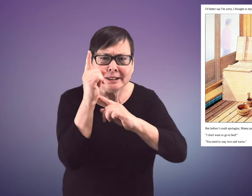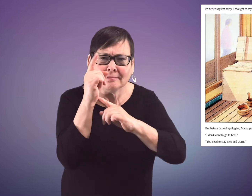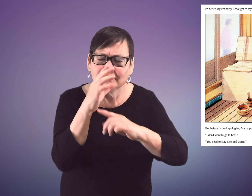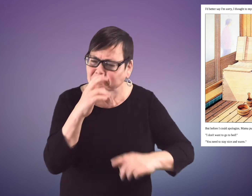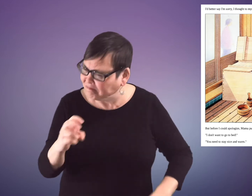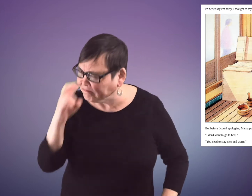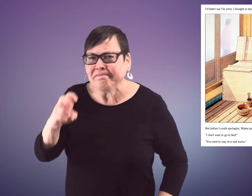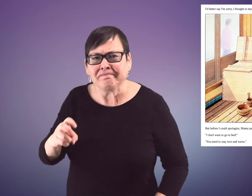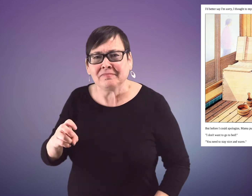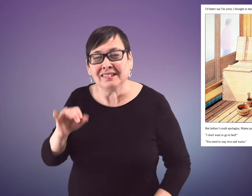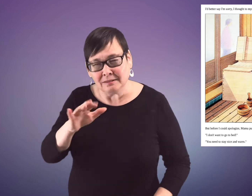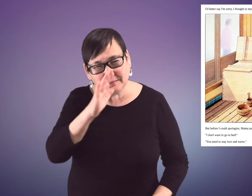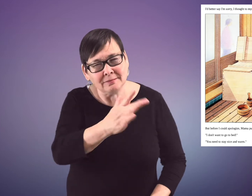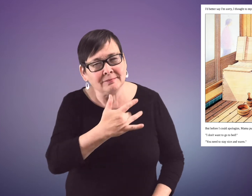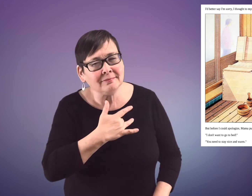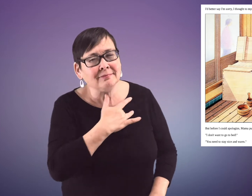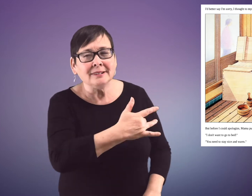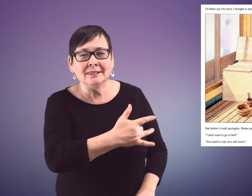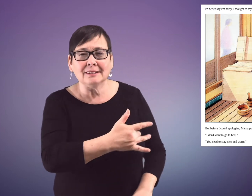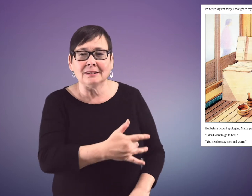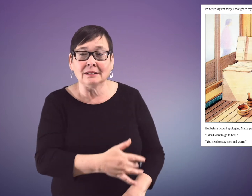She was upset.